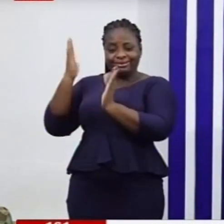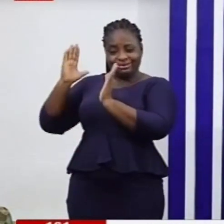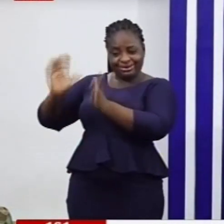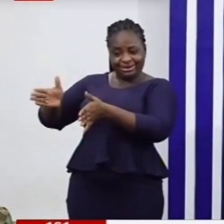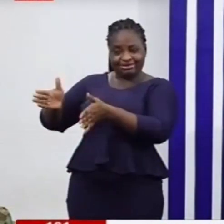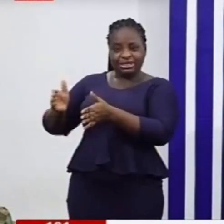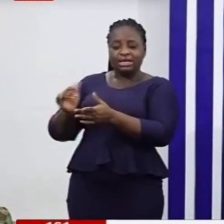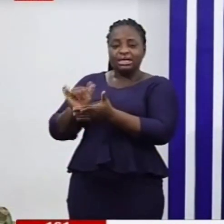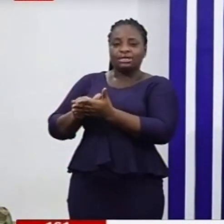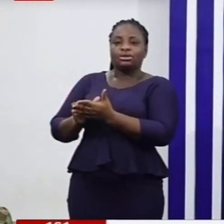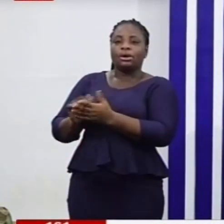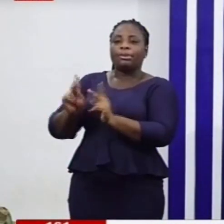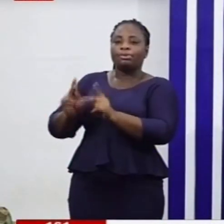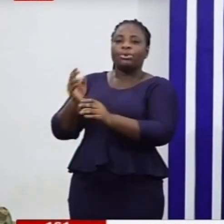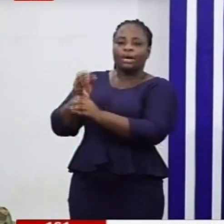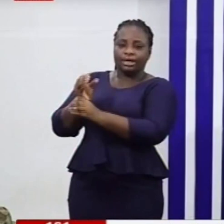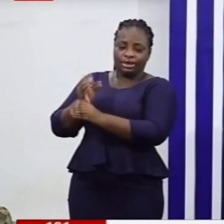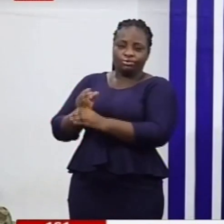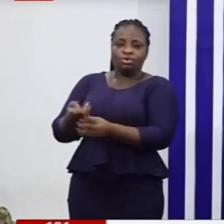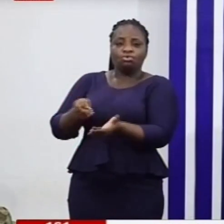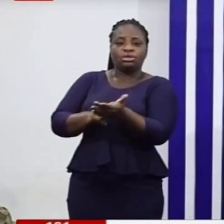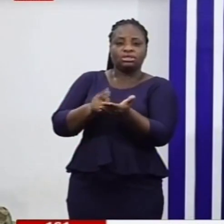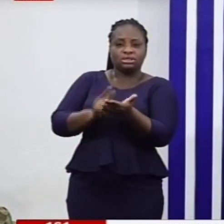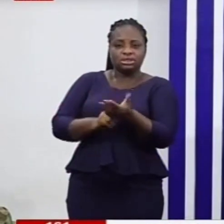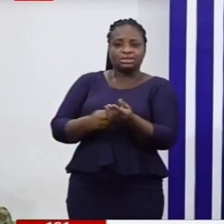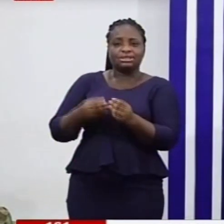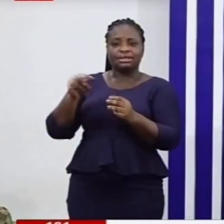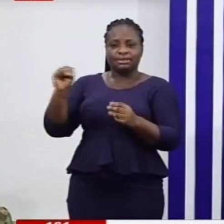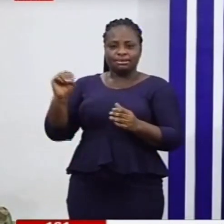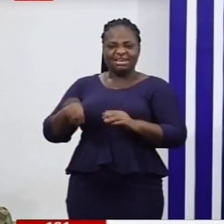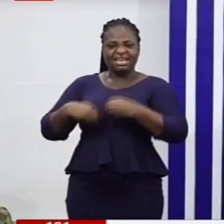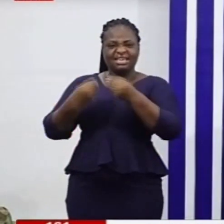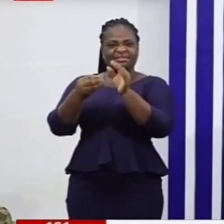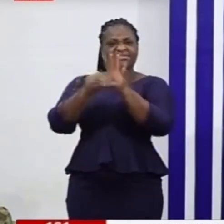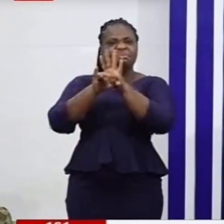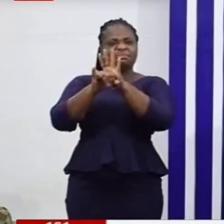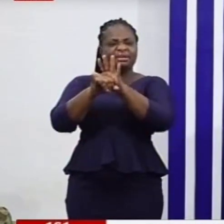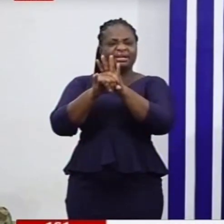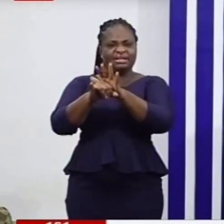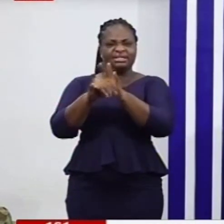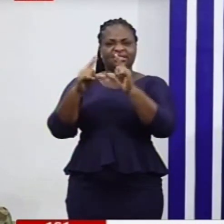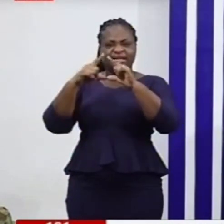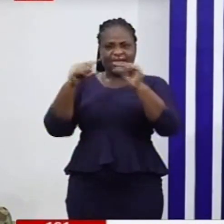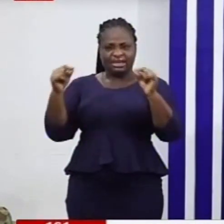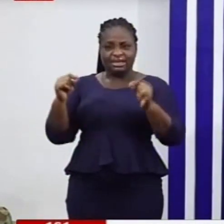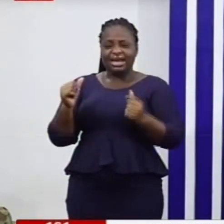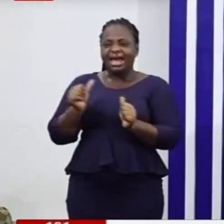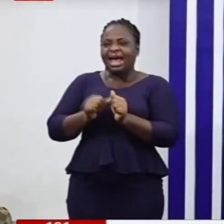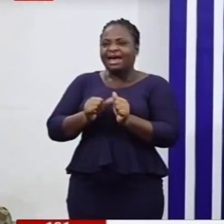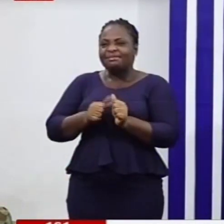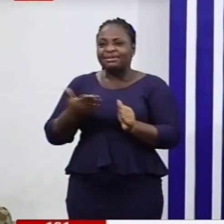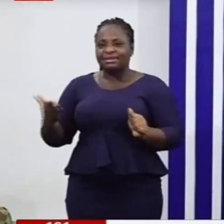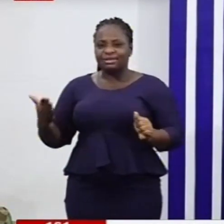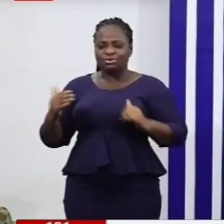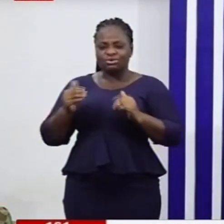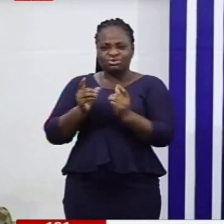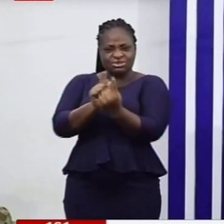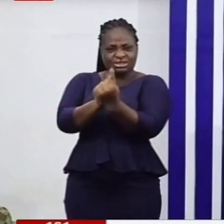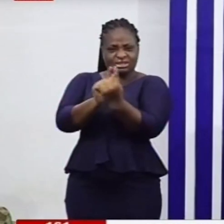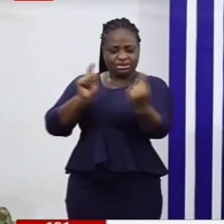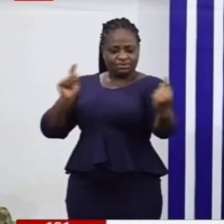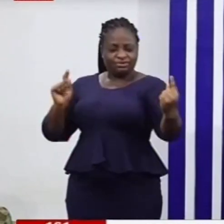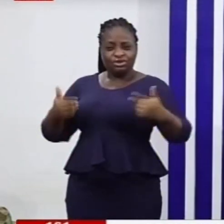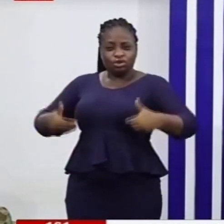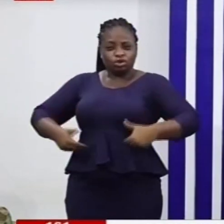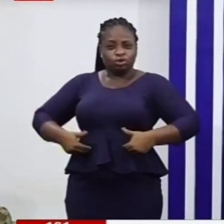people we are catering for. We register them, give them identity. After everything, we are going to separate the younger ones from the older